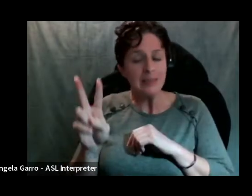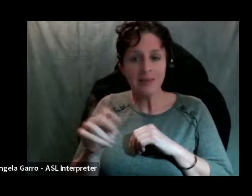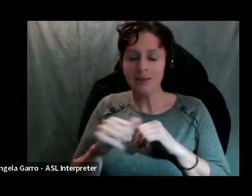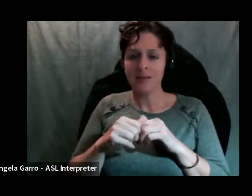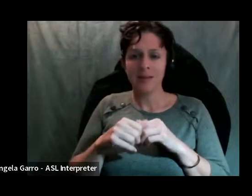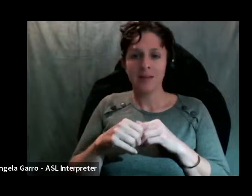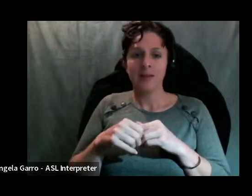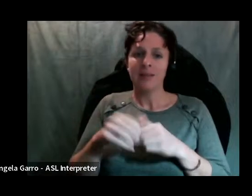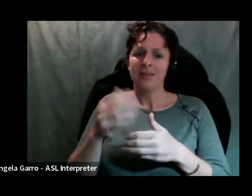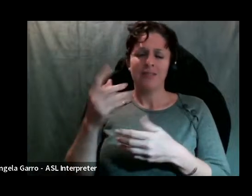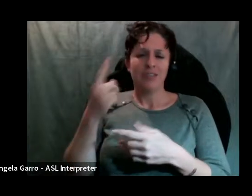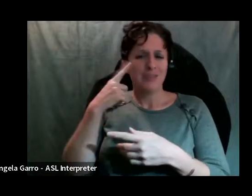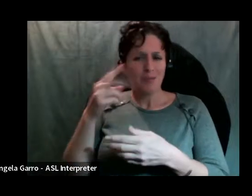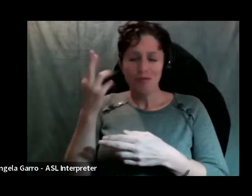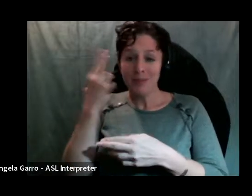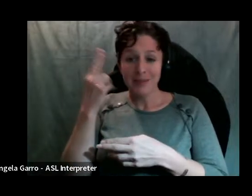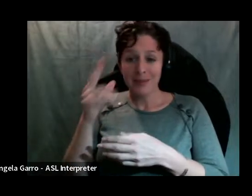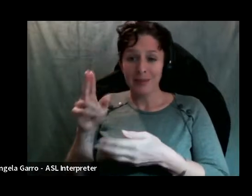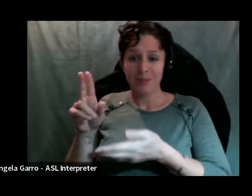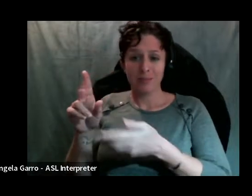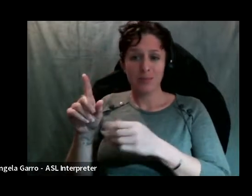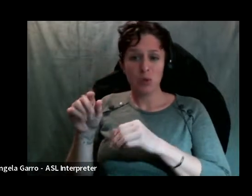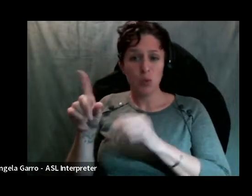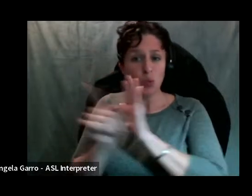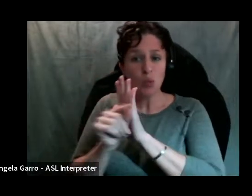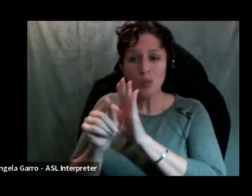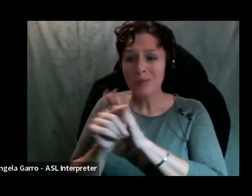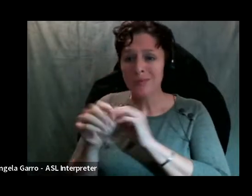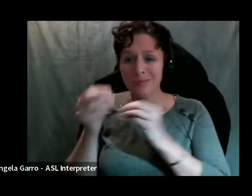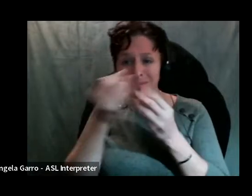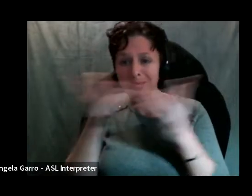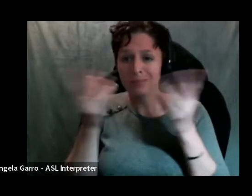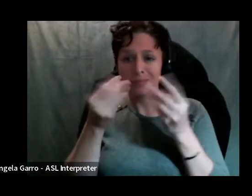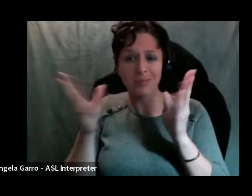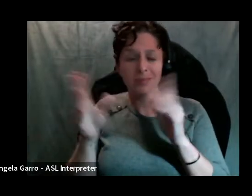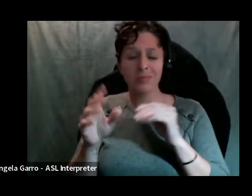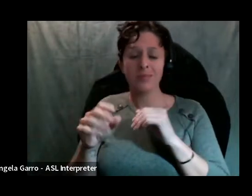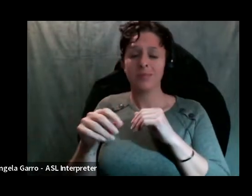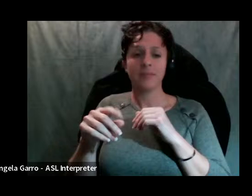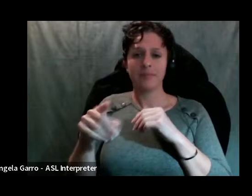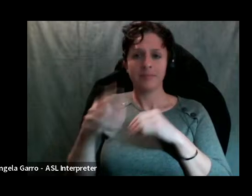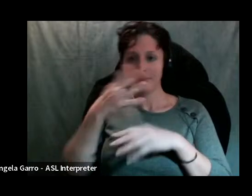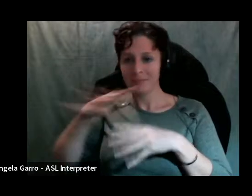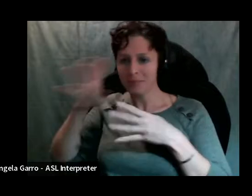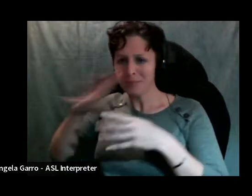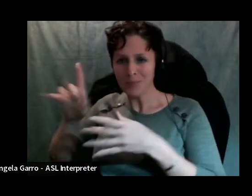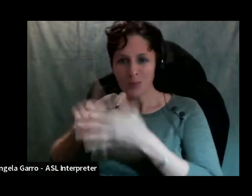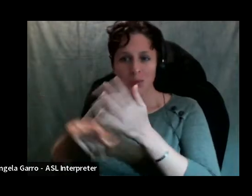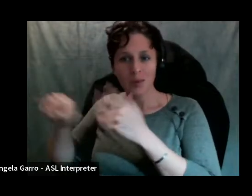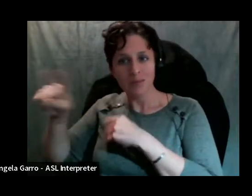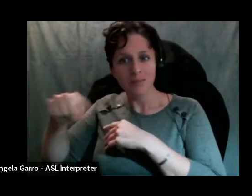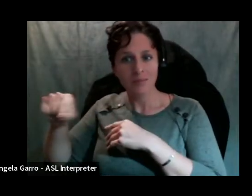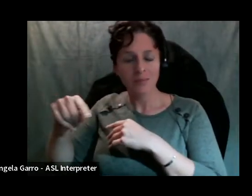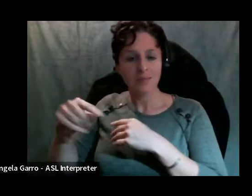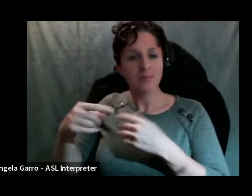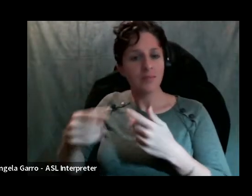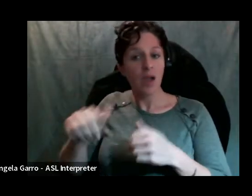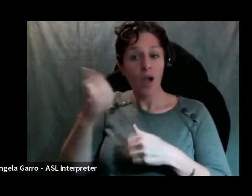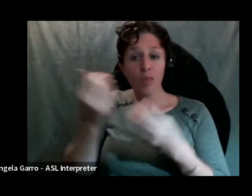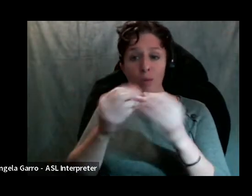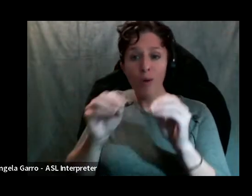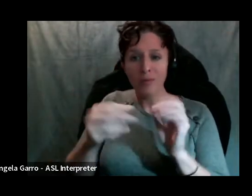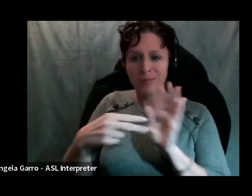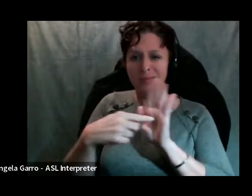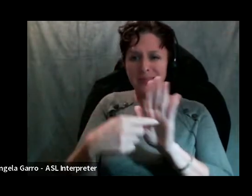the atrocities committed by Hamas. We're all the organization that stand up against violence against